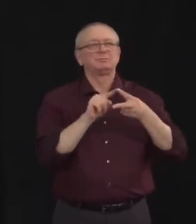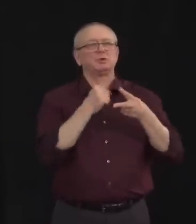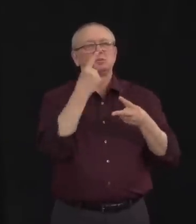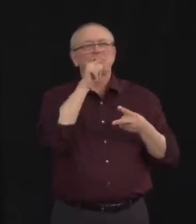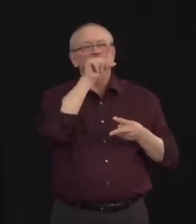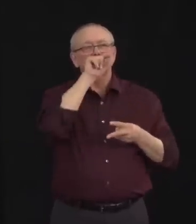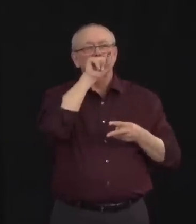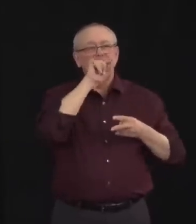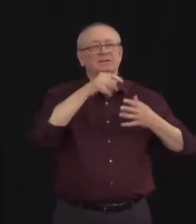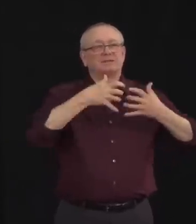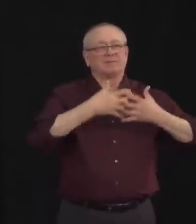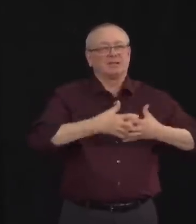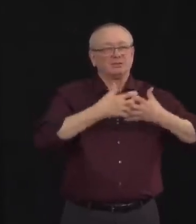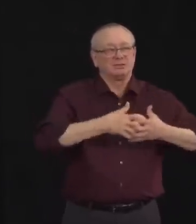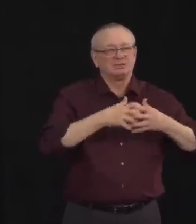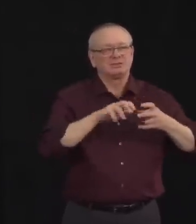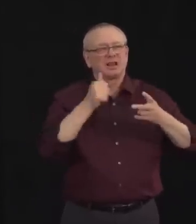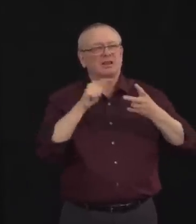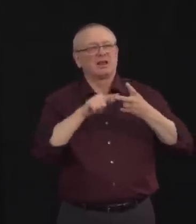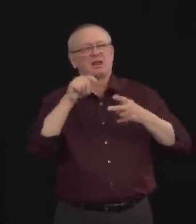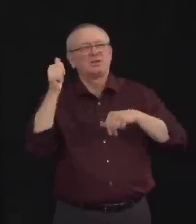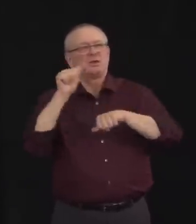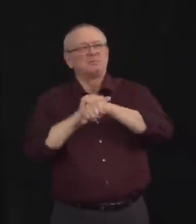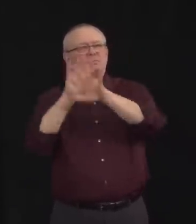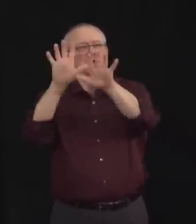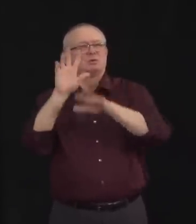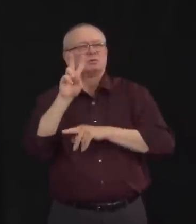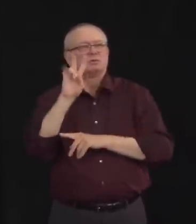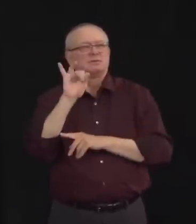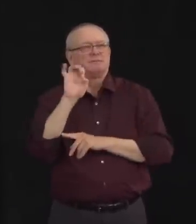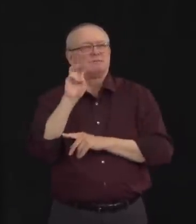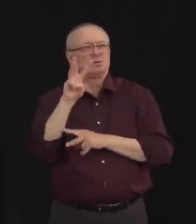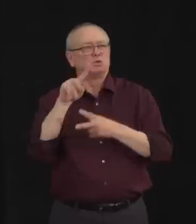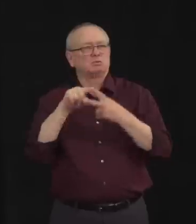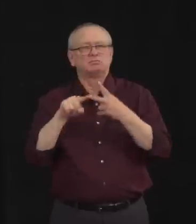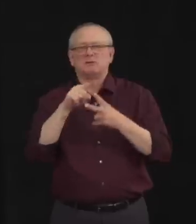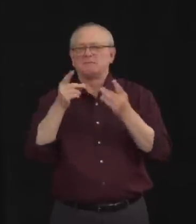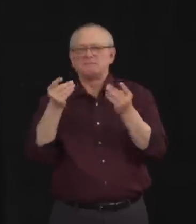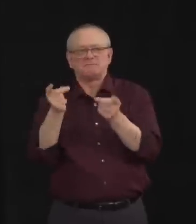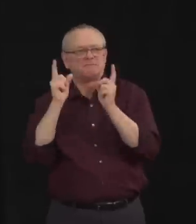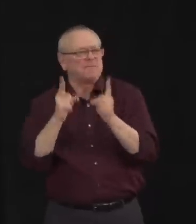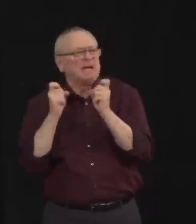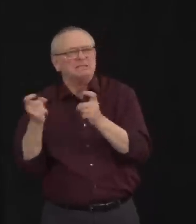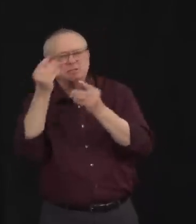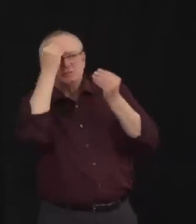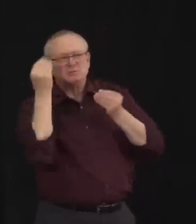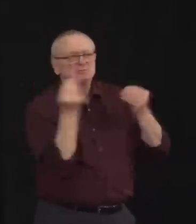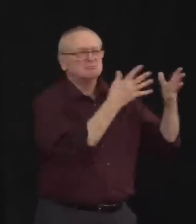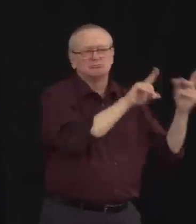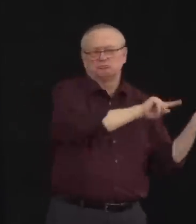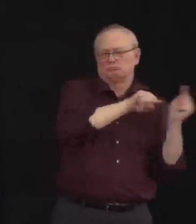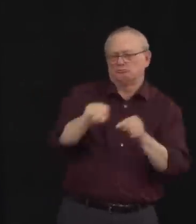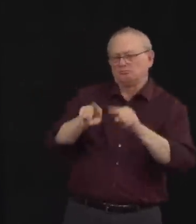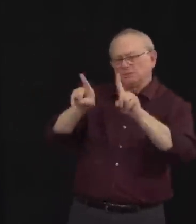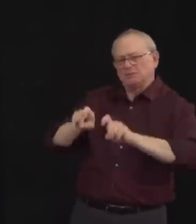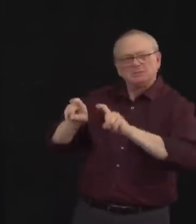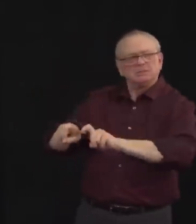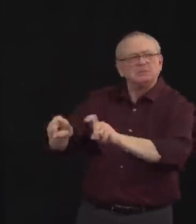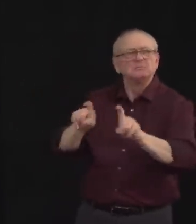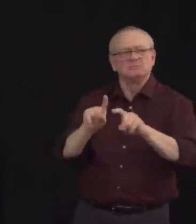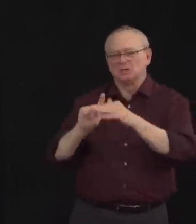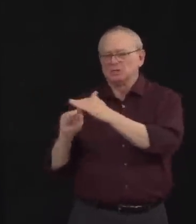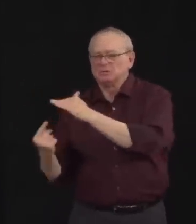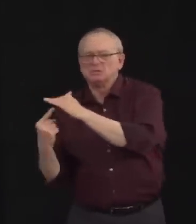2 confirmed cases meant that testing of all workers, isolation of cases and contacts, and